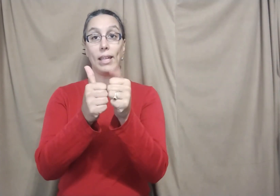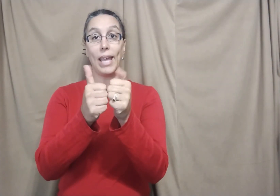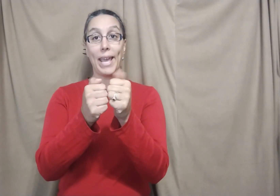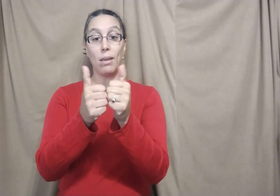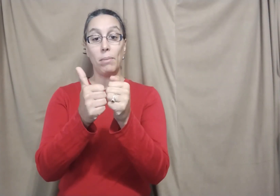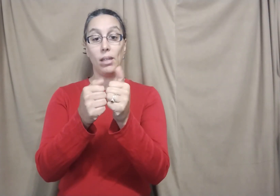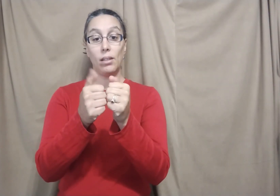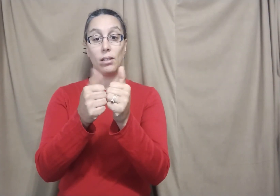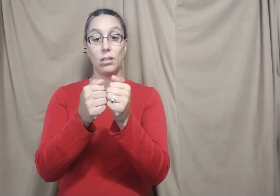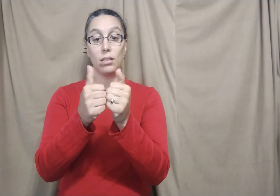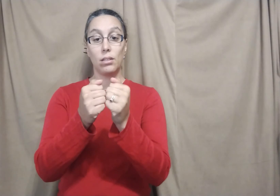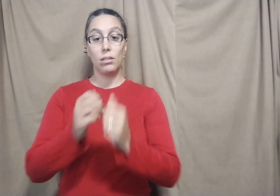game,